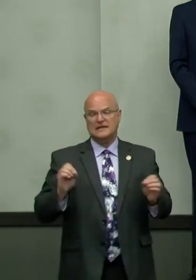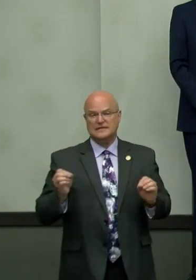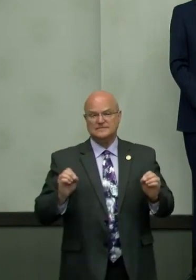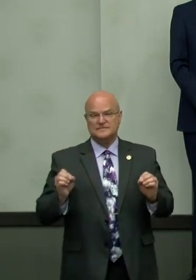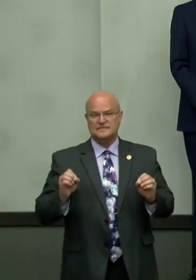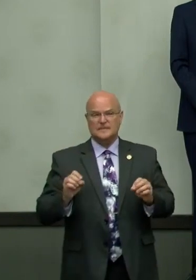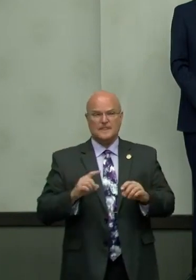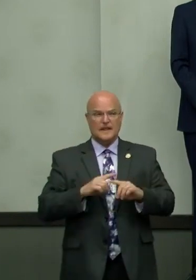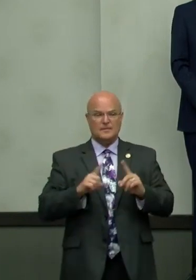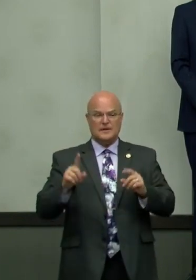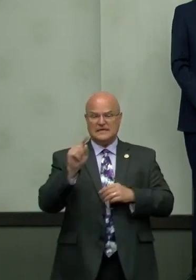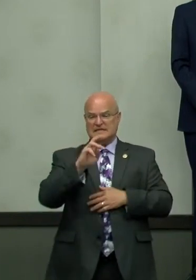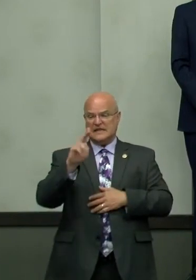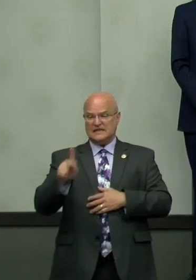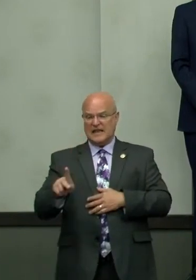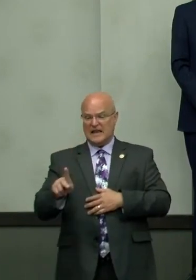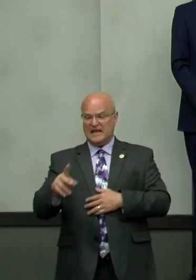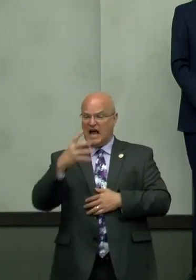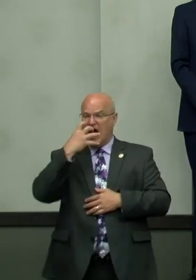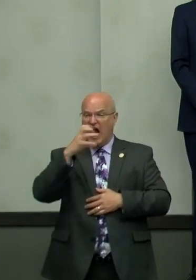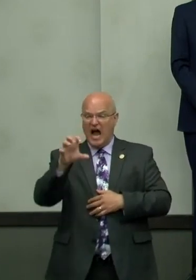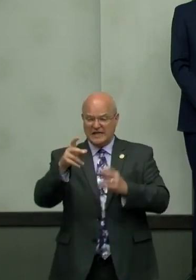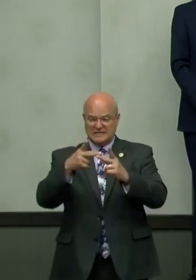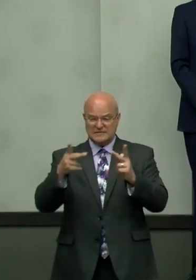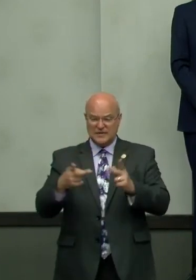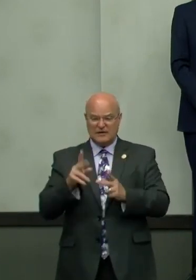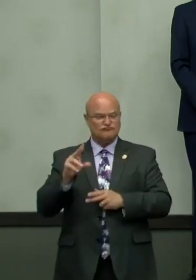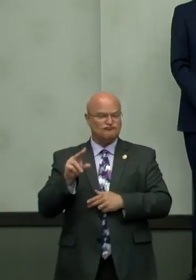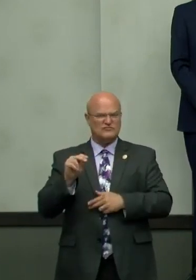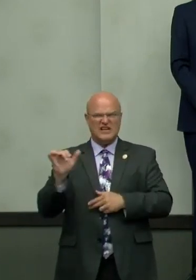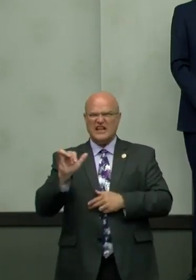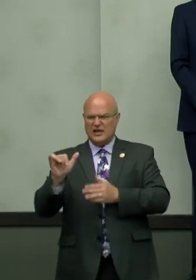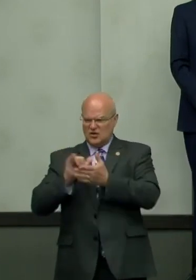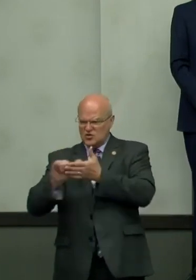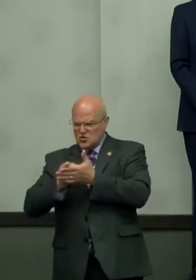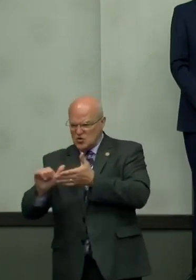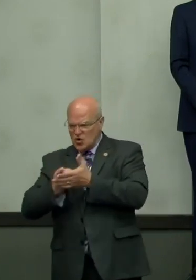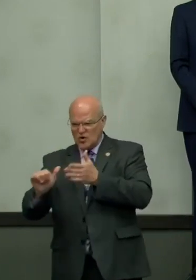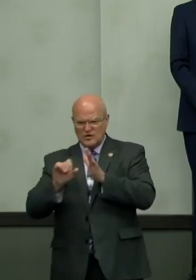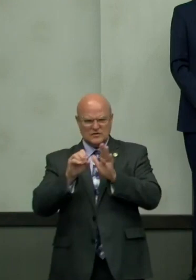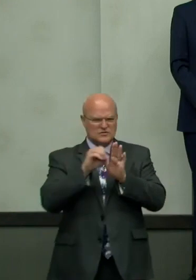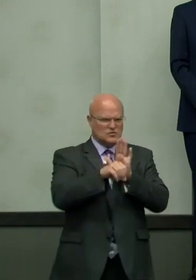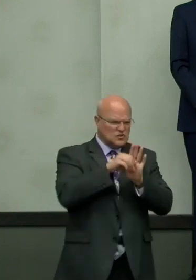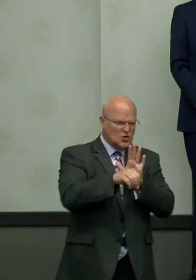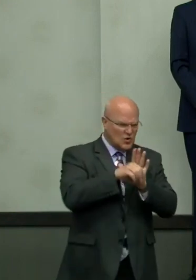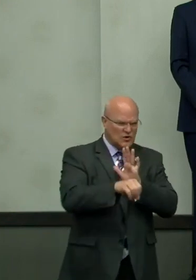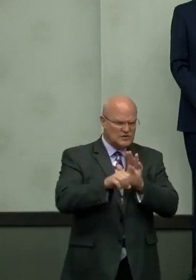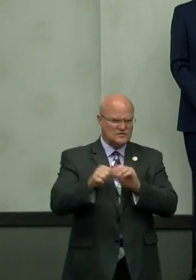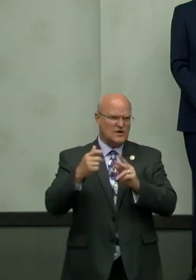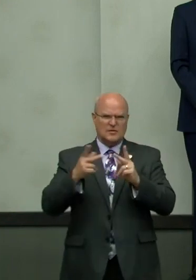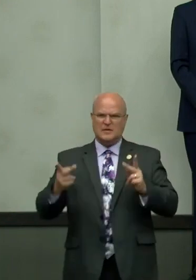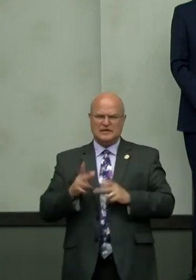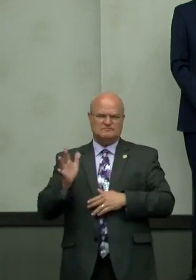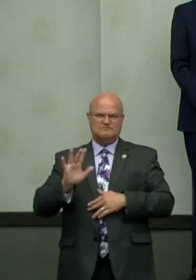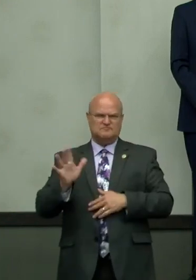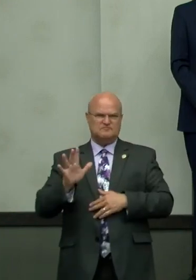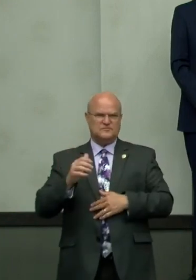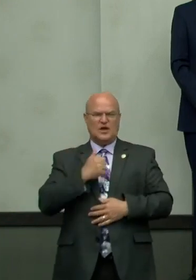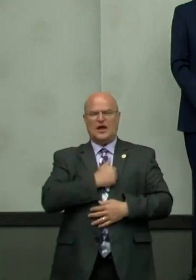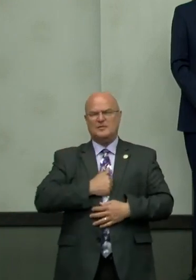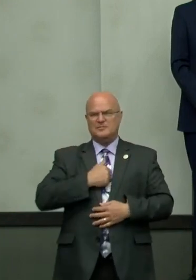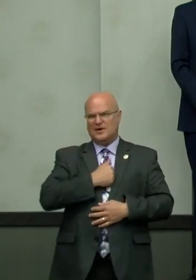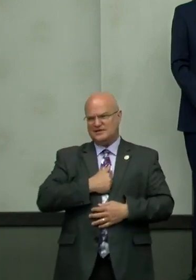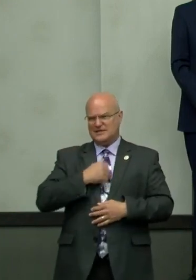wouldn't characterize Texarkana as a hot spot like New York City or New Orleans or one of these other places. So I